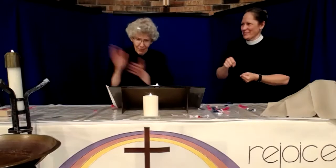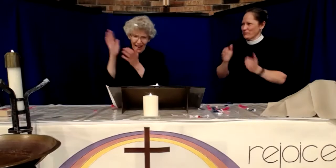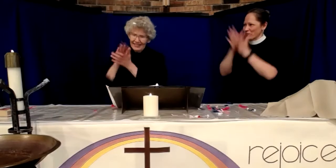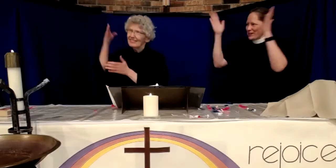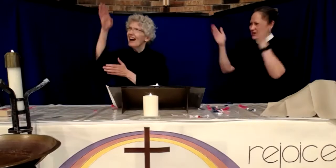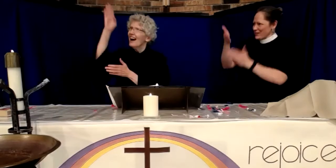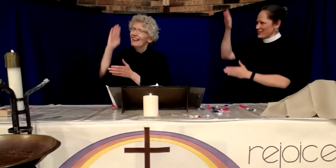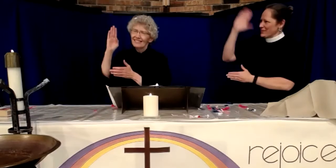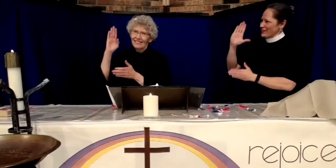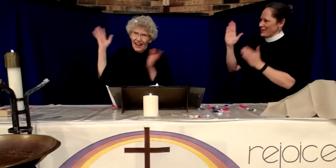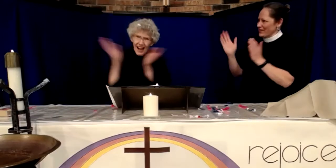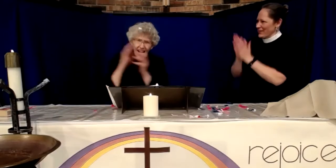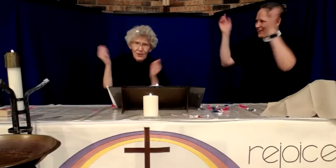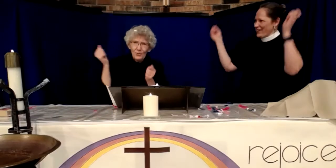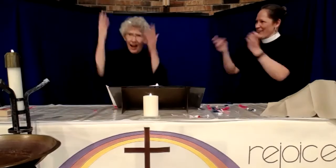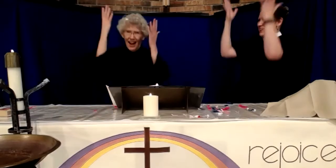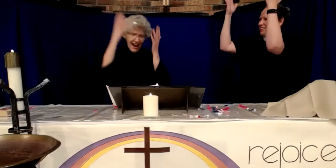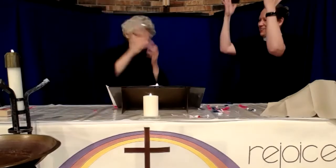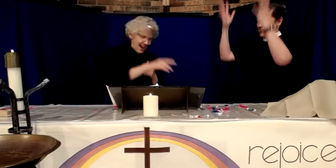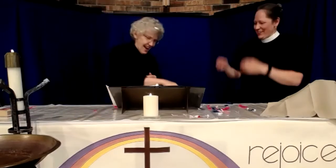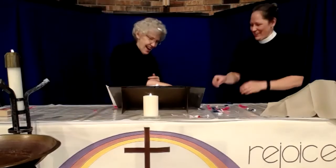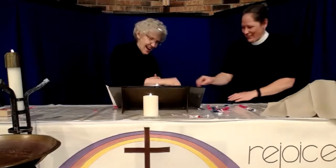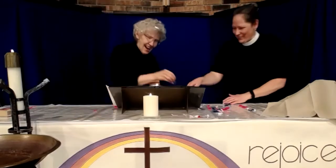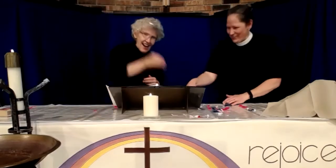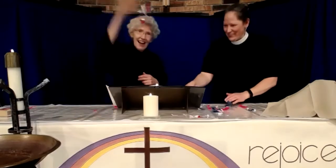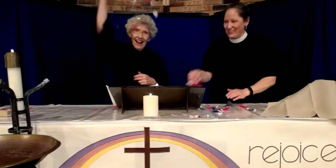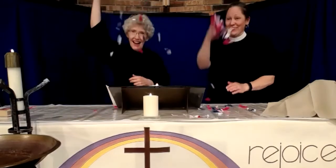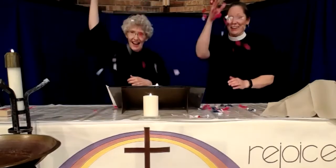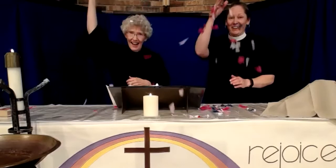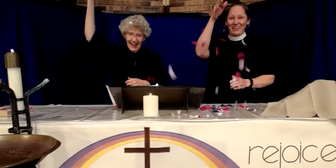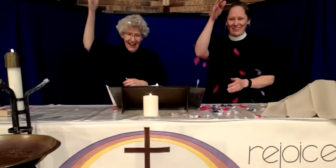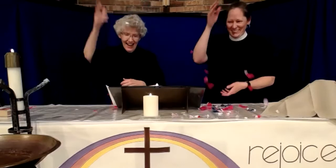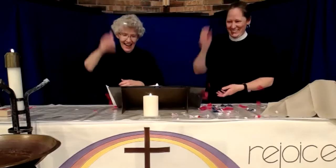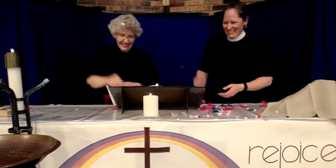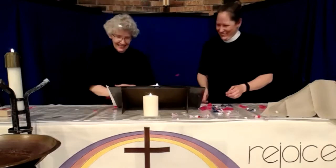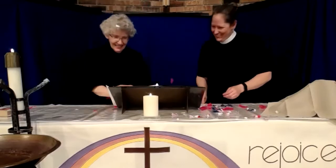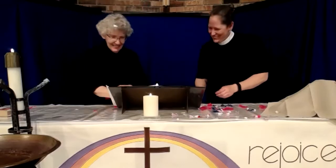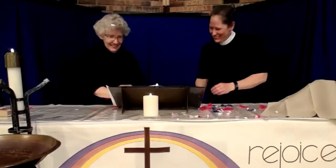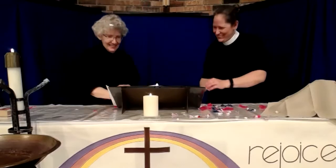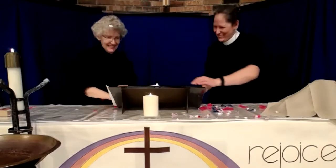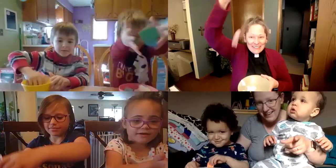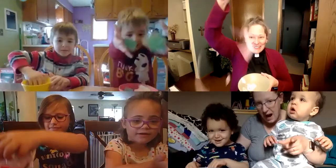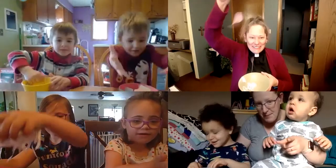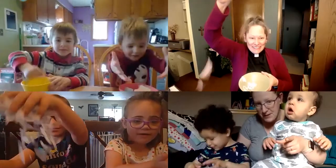Congregation, yes, let our praises ring. Hallelujah.